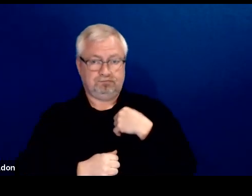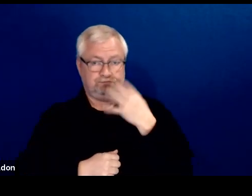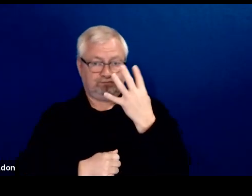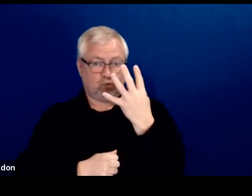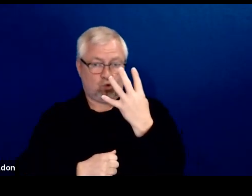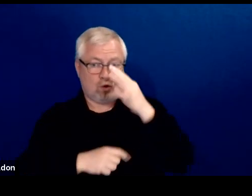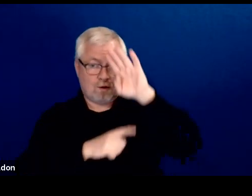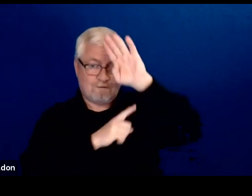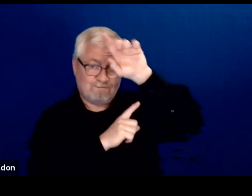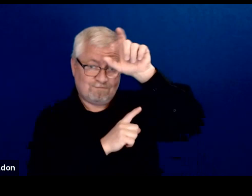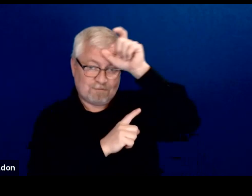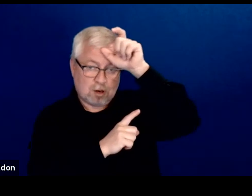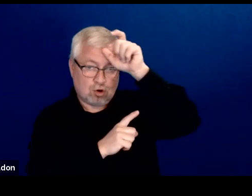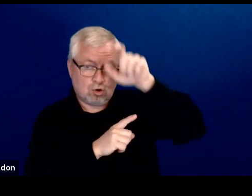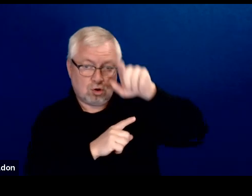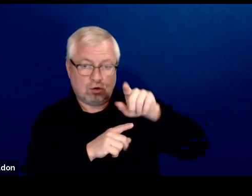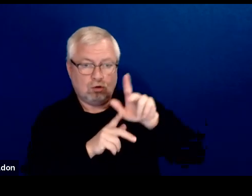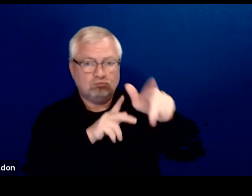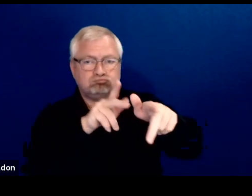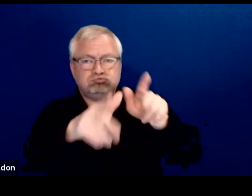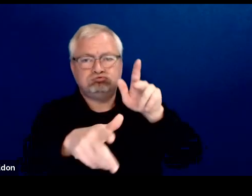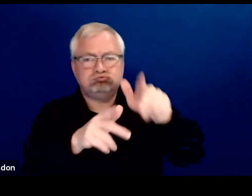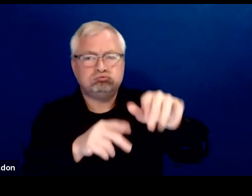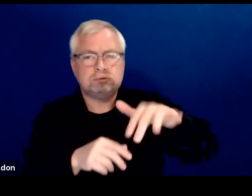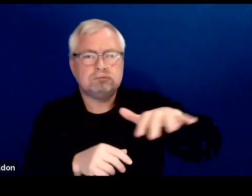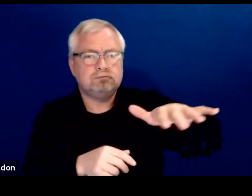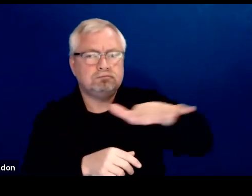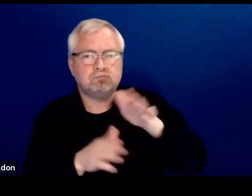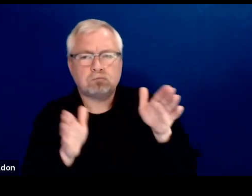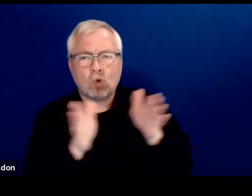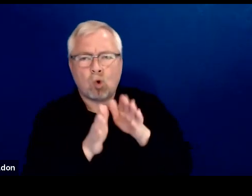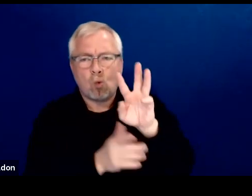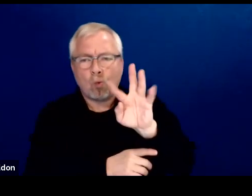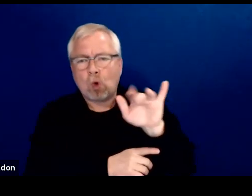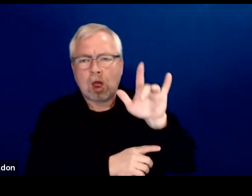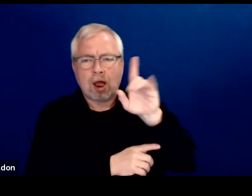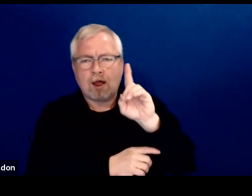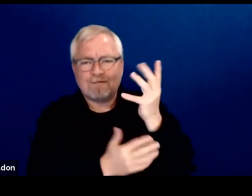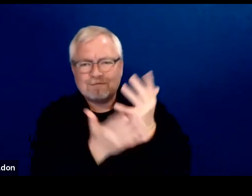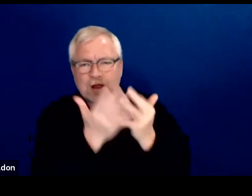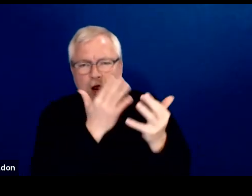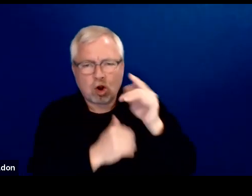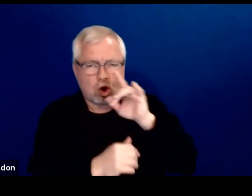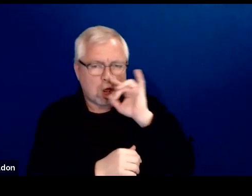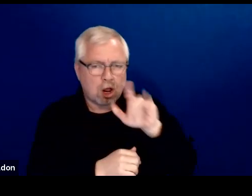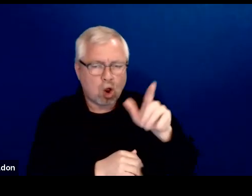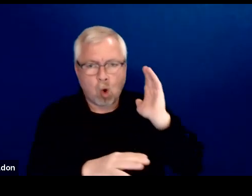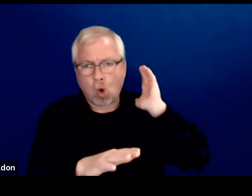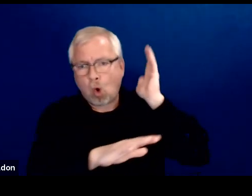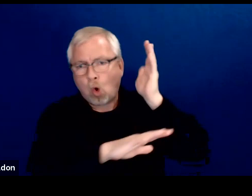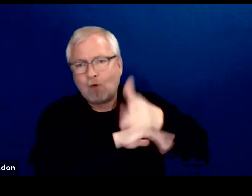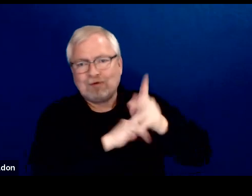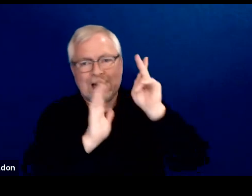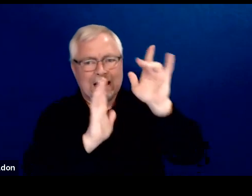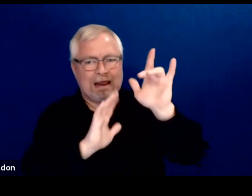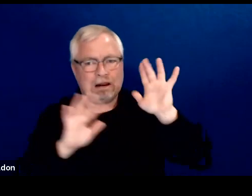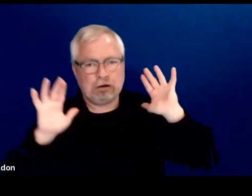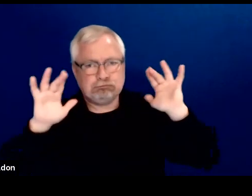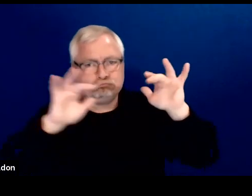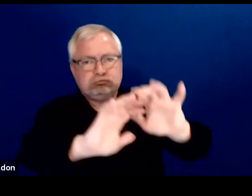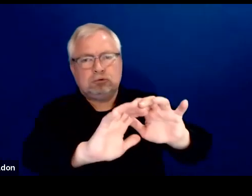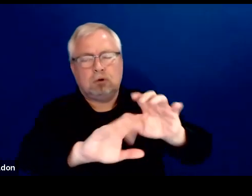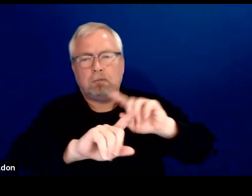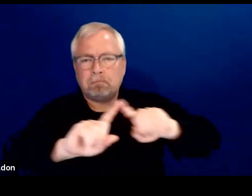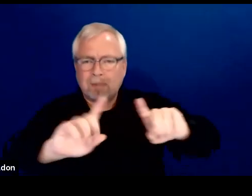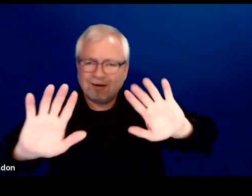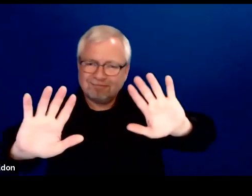be accused, I guess, of being a little bit of overkill on it. But the thing is, if it gets beyond where the 4 can handle it and gets beyond where 8 can handle it, the thing